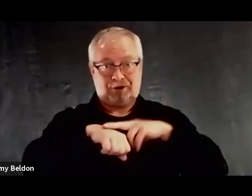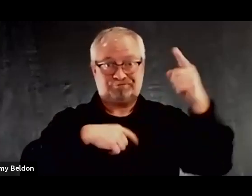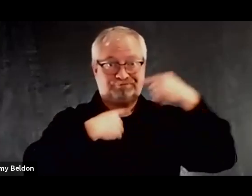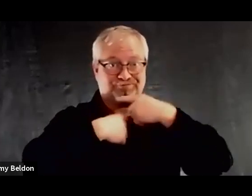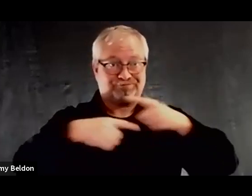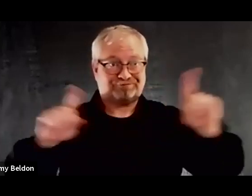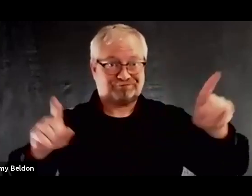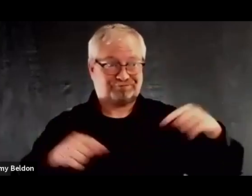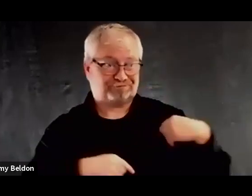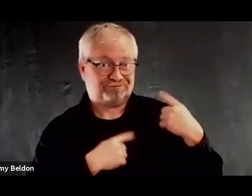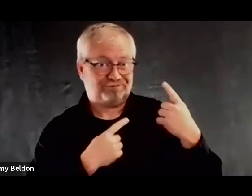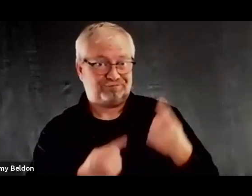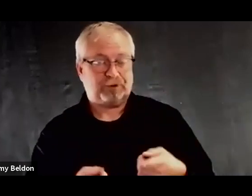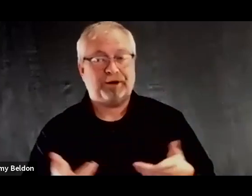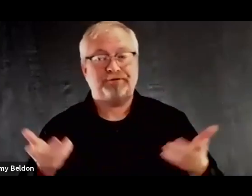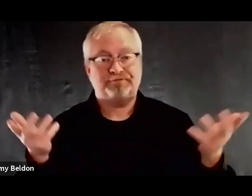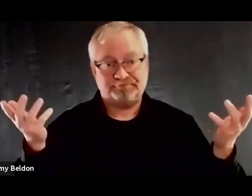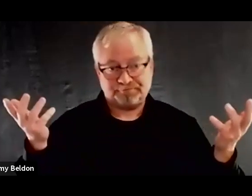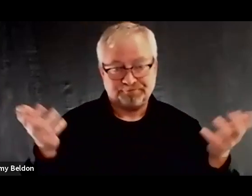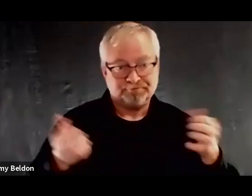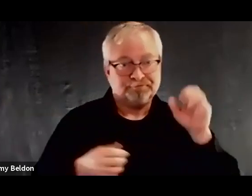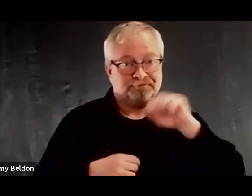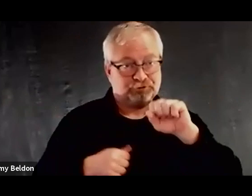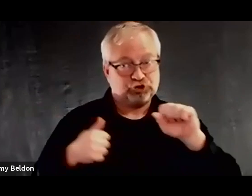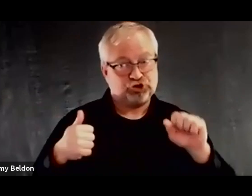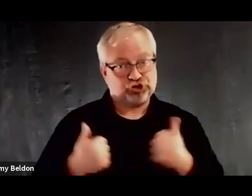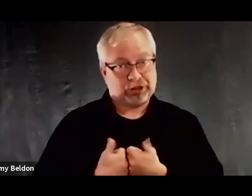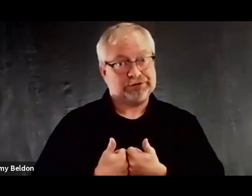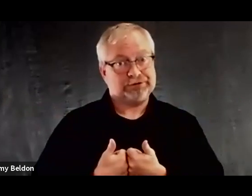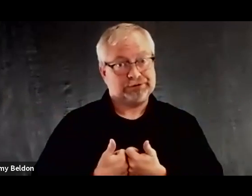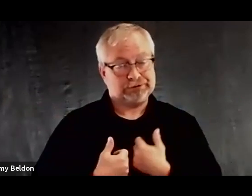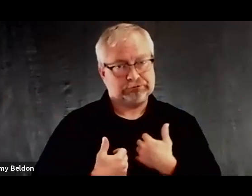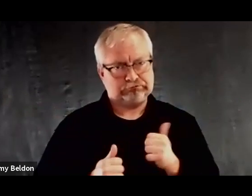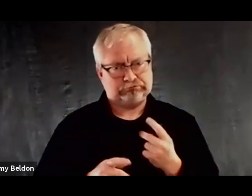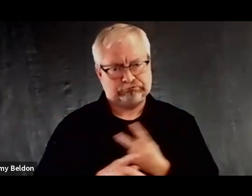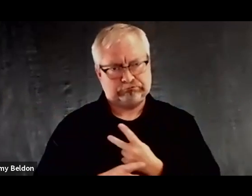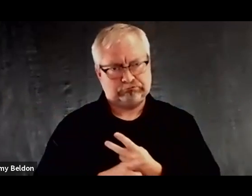is challenging to try to mount a state strategy